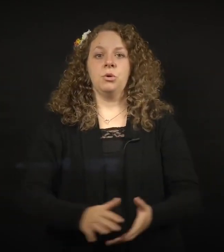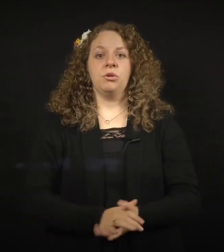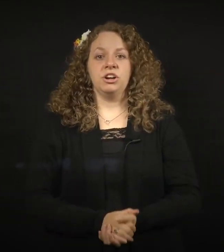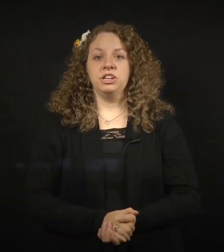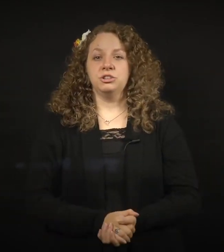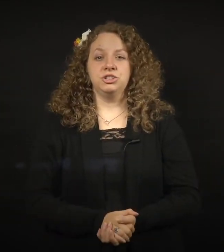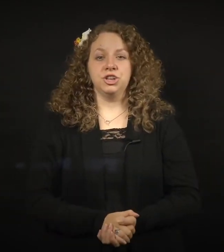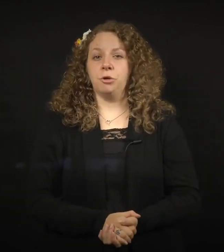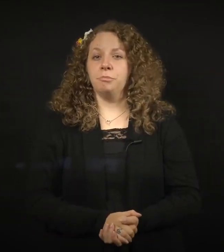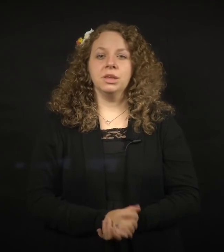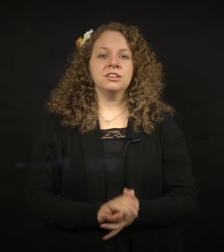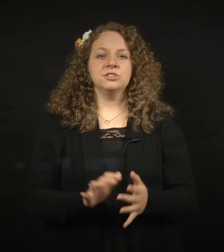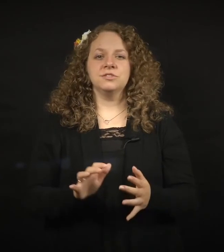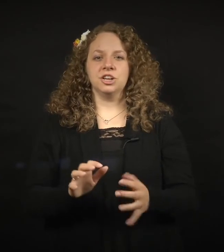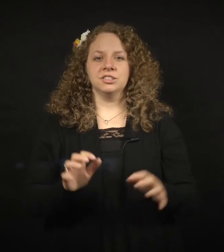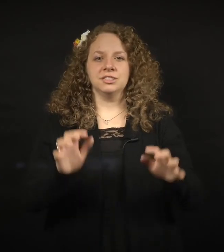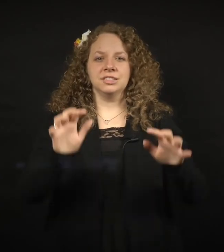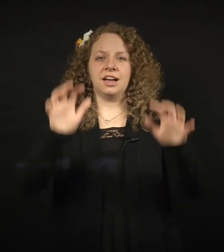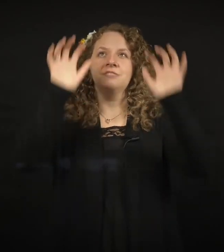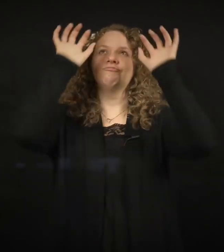or you could show millions of stars in the sky.